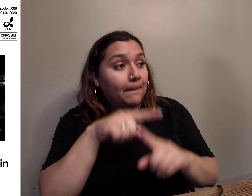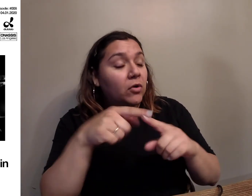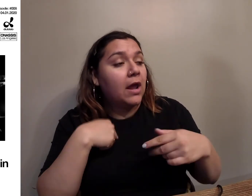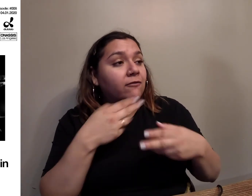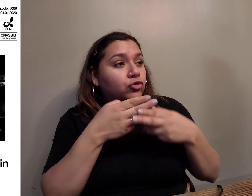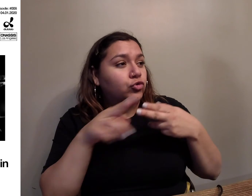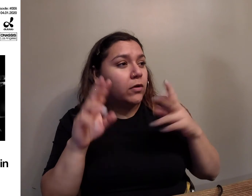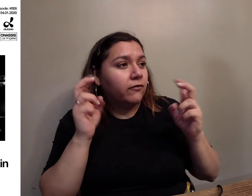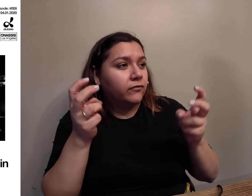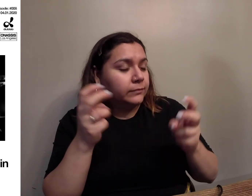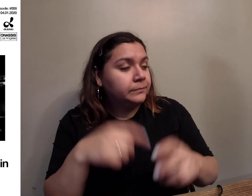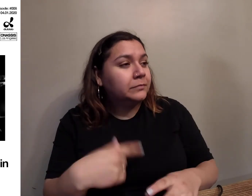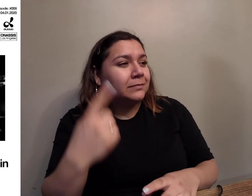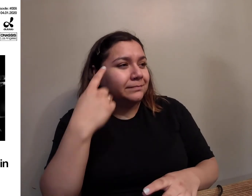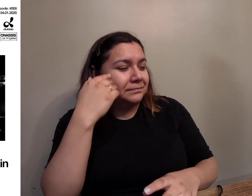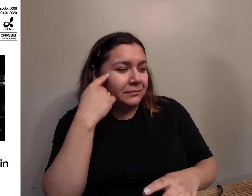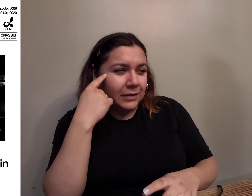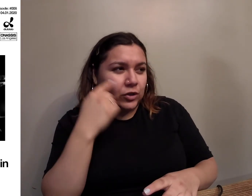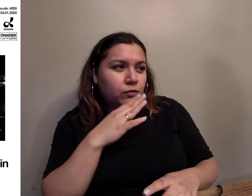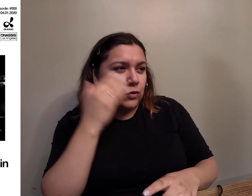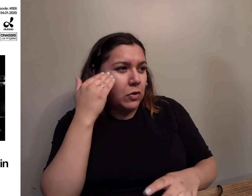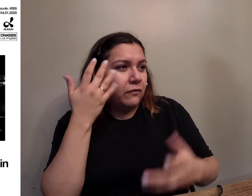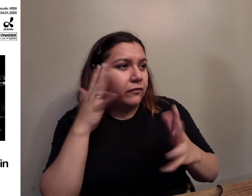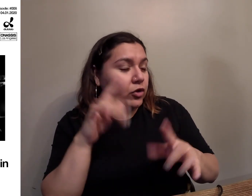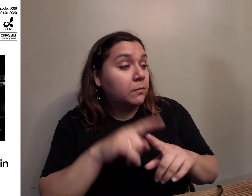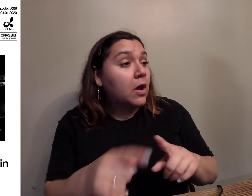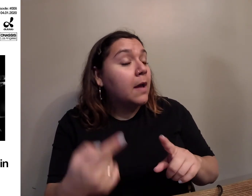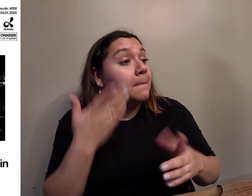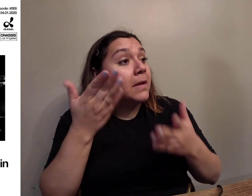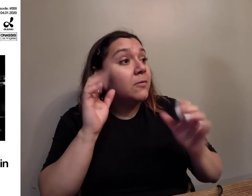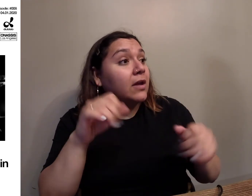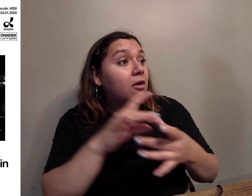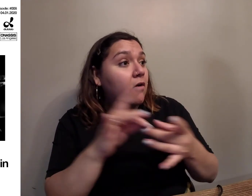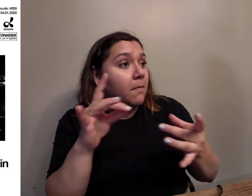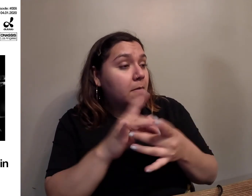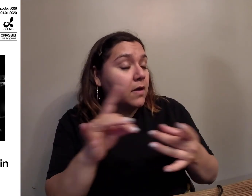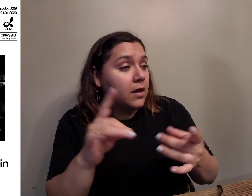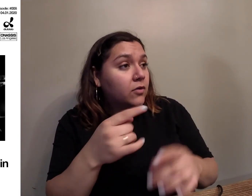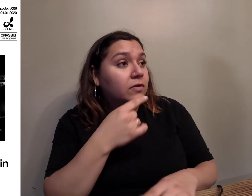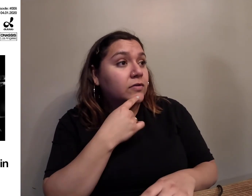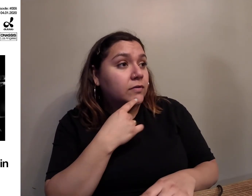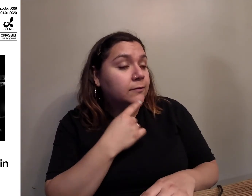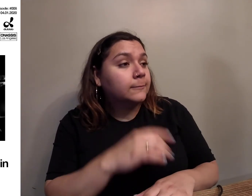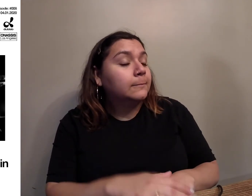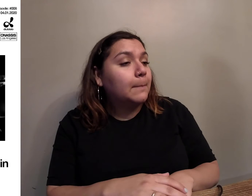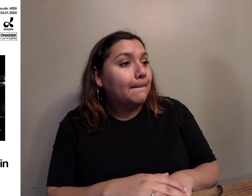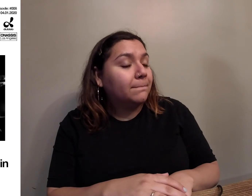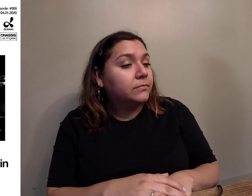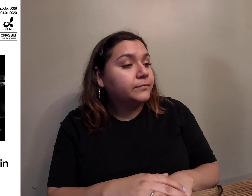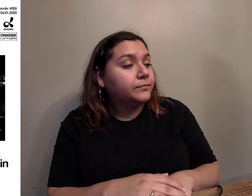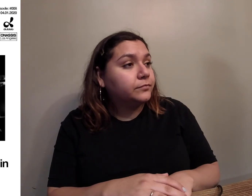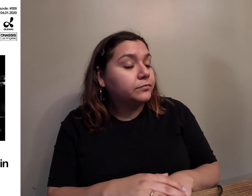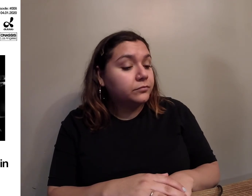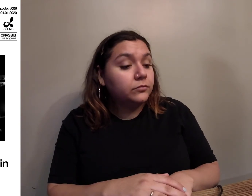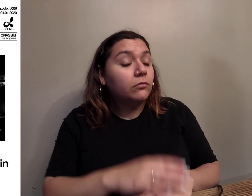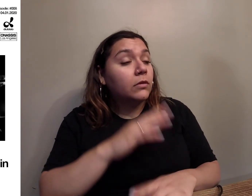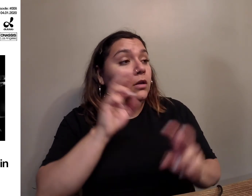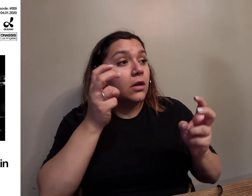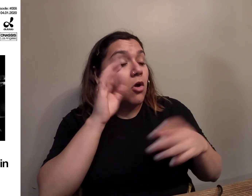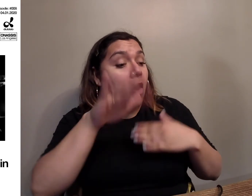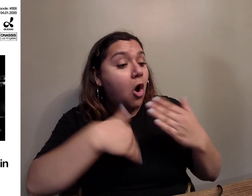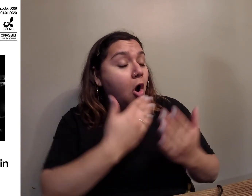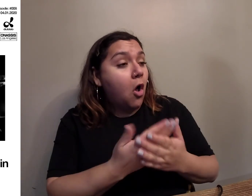pensée which I'm sure you know, and in closing maybe you can comment on it, where he says, all of